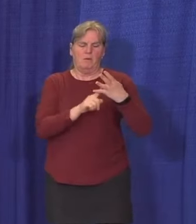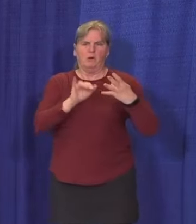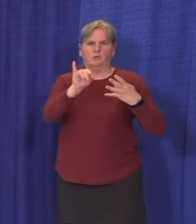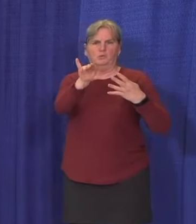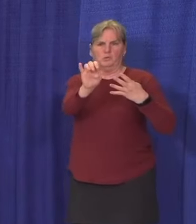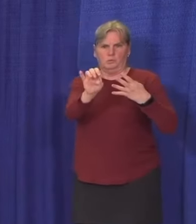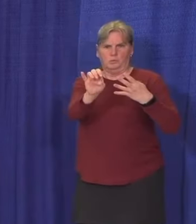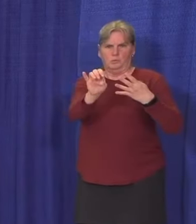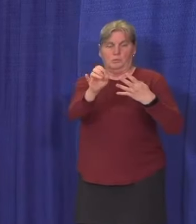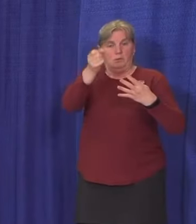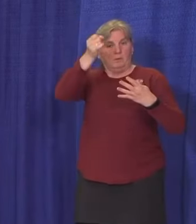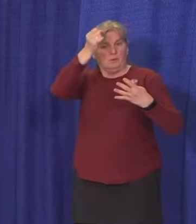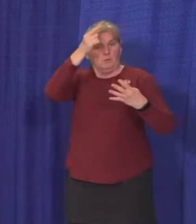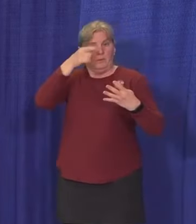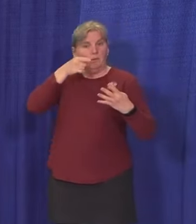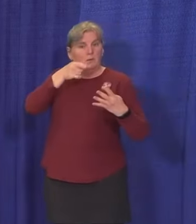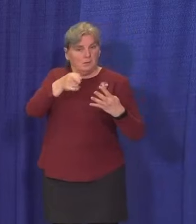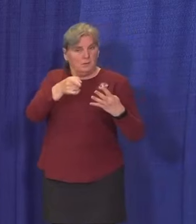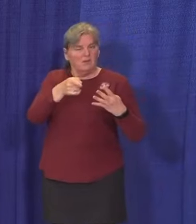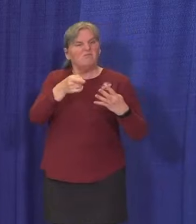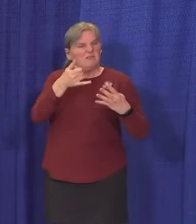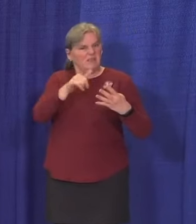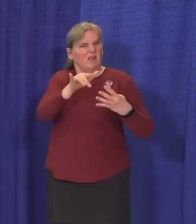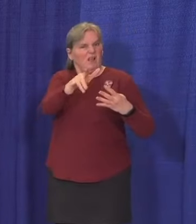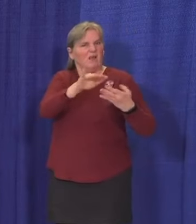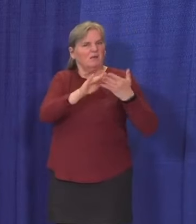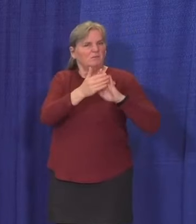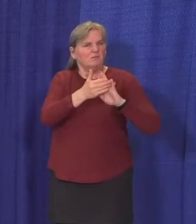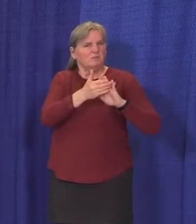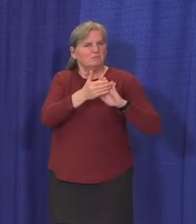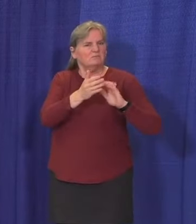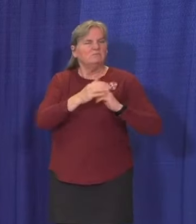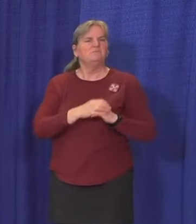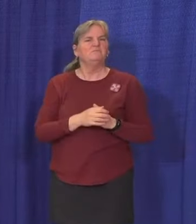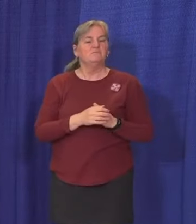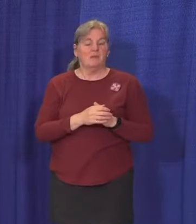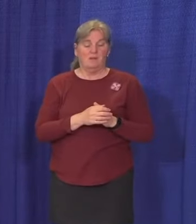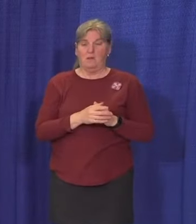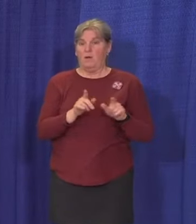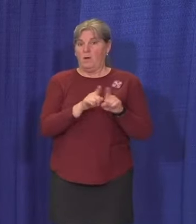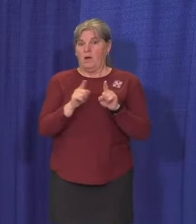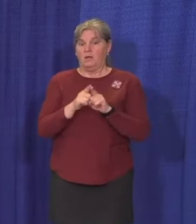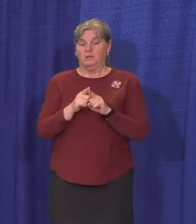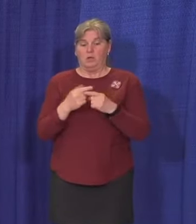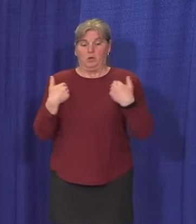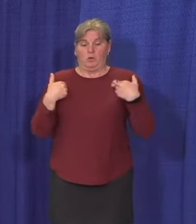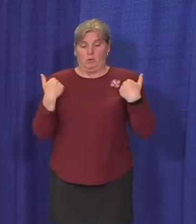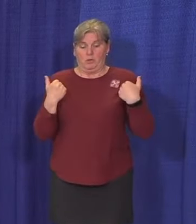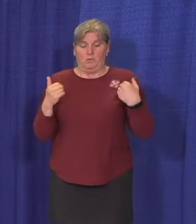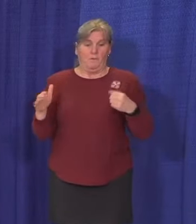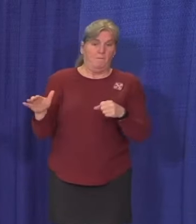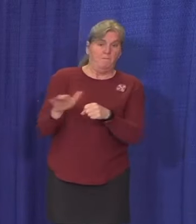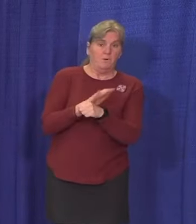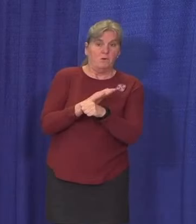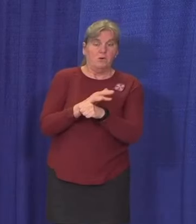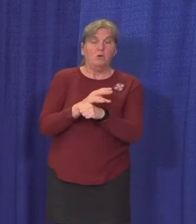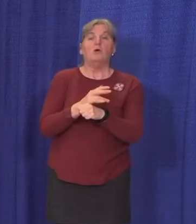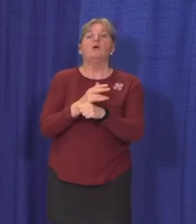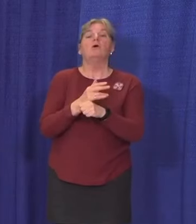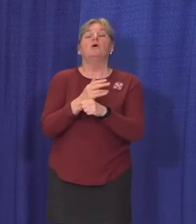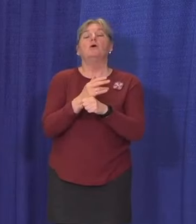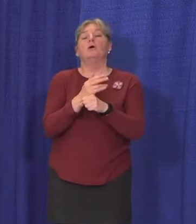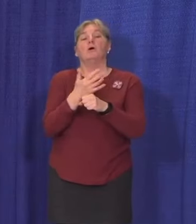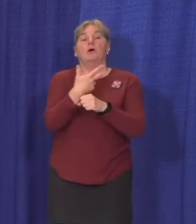and while youth are still in their communities. The plan will see youth fully vaccinated by